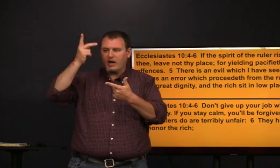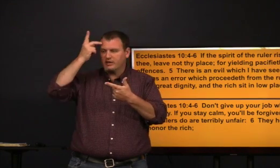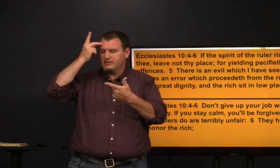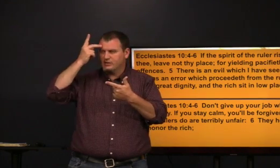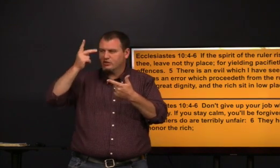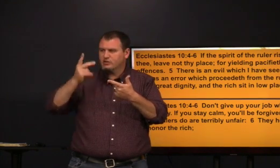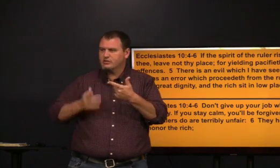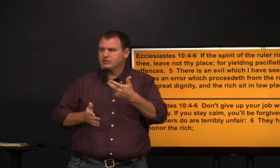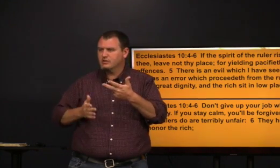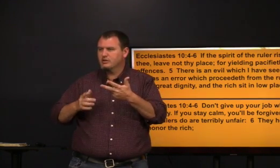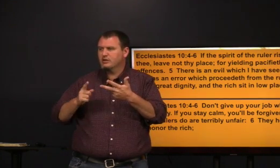politicians,